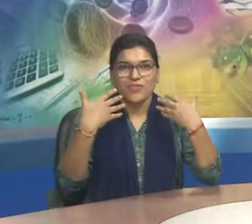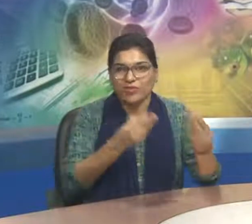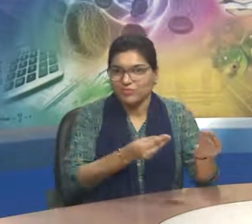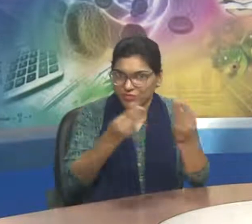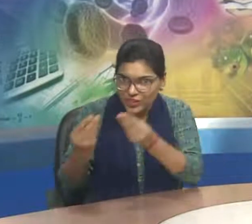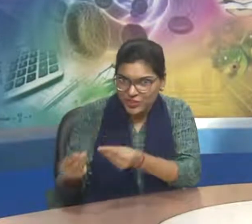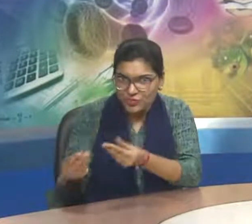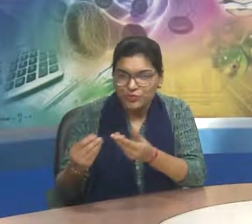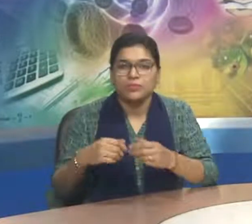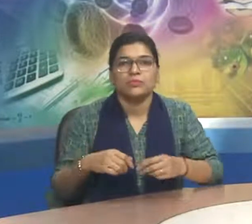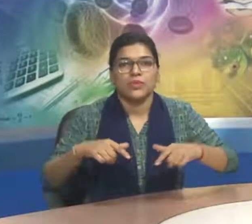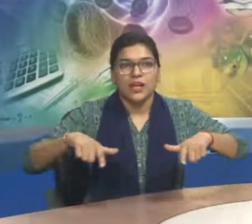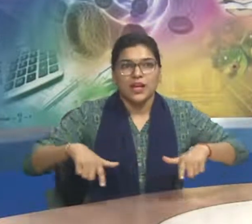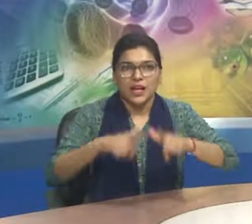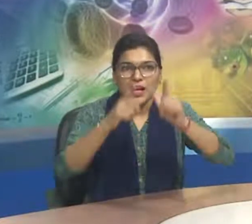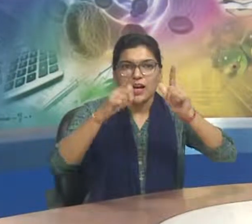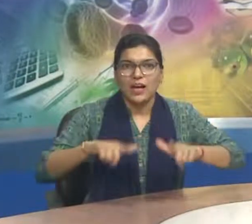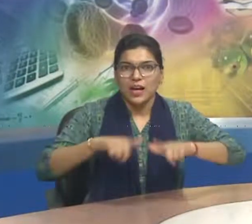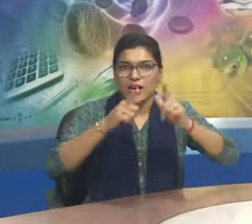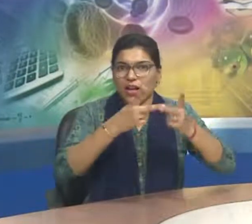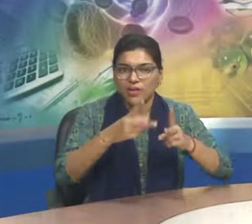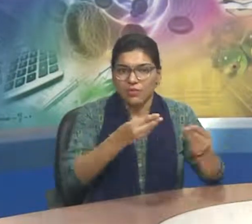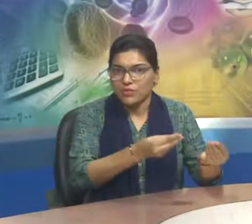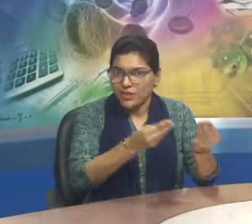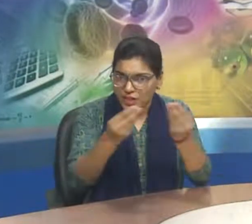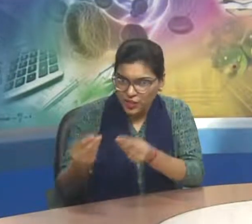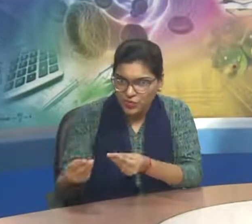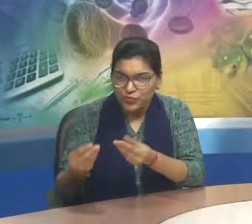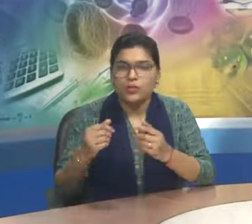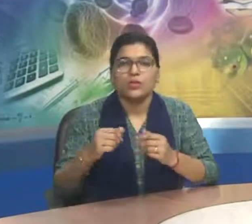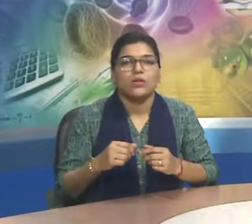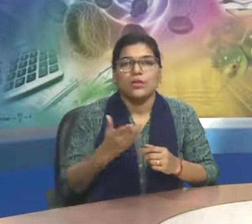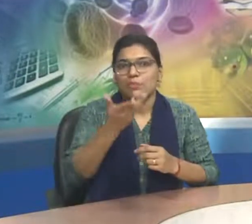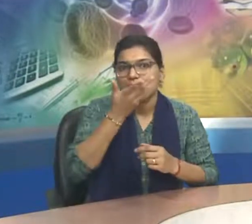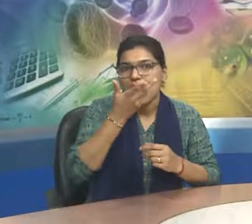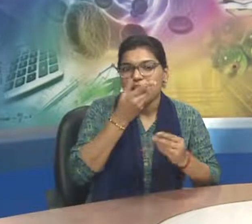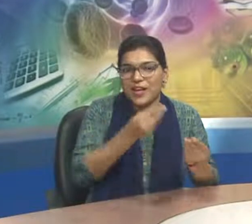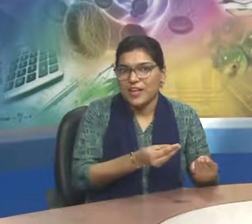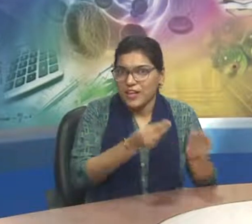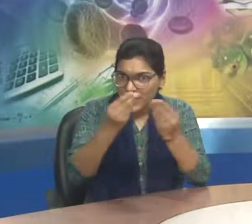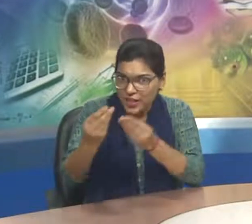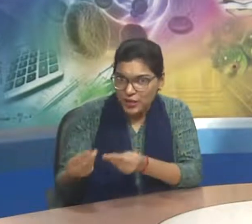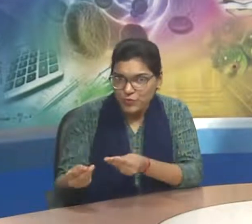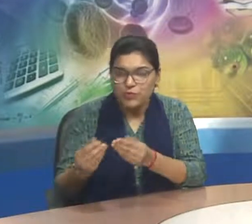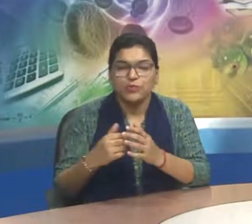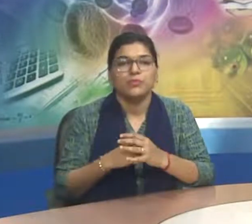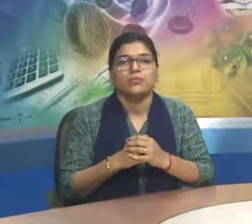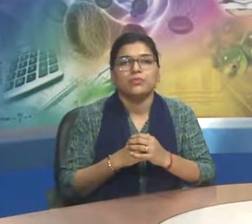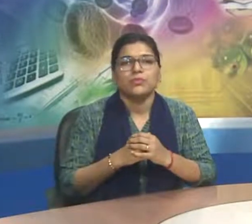The interaction between human society and the environment is constantly changing.